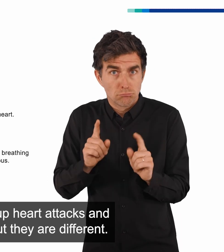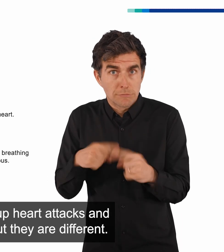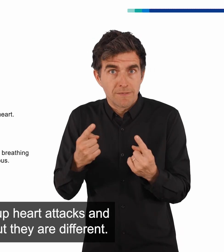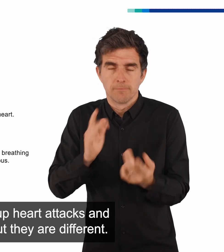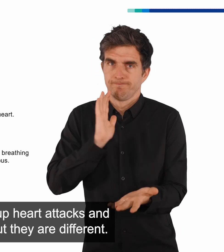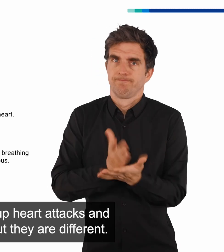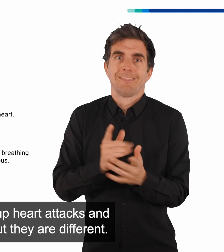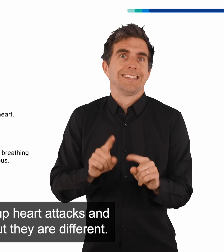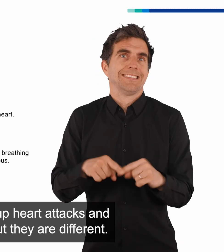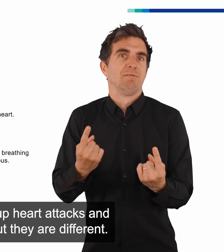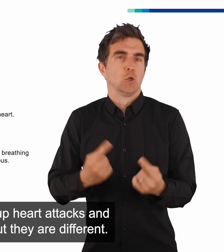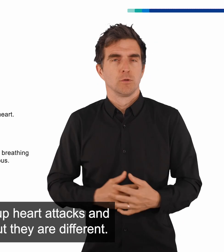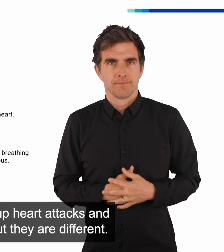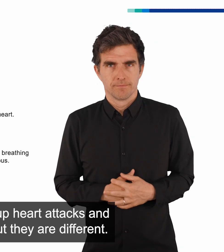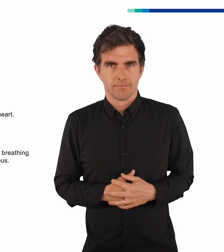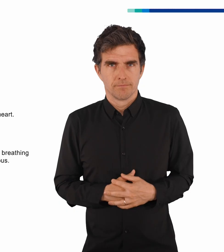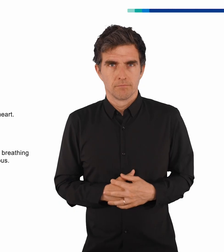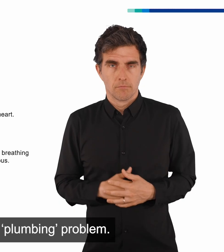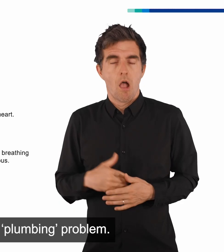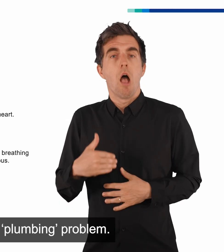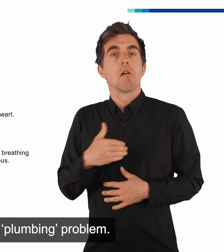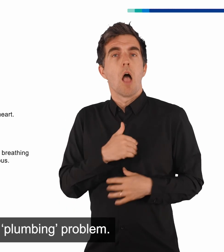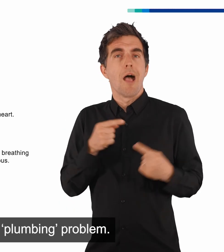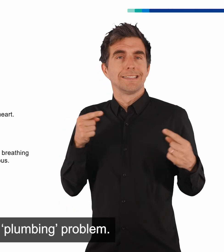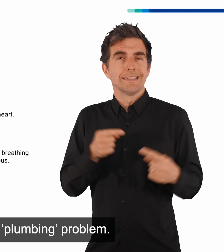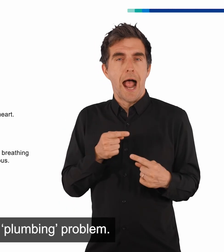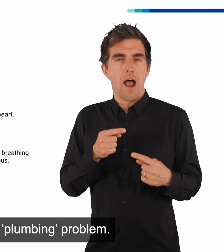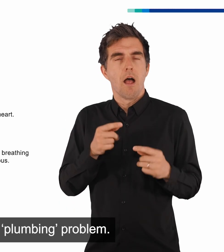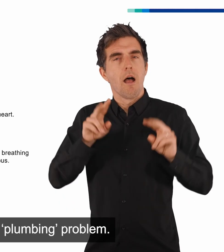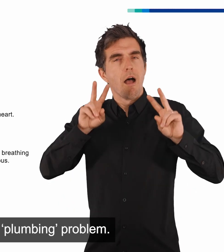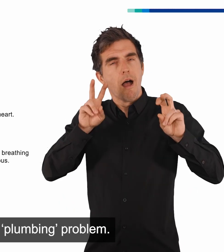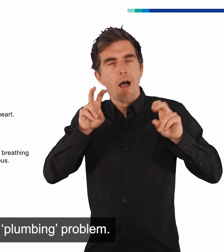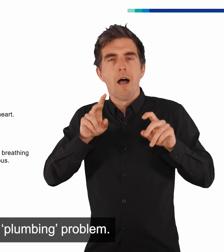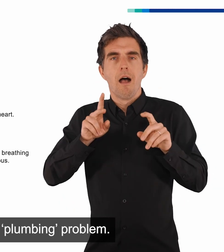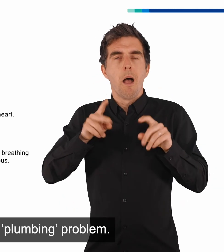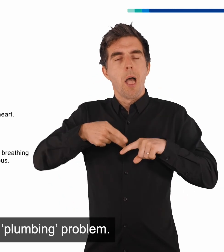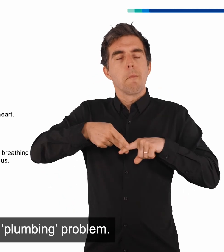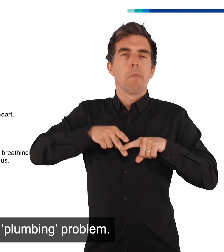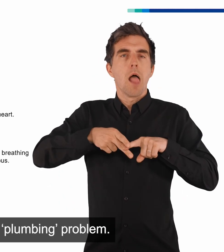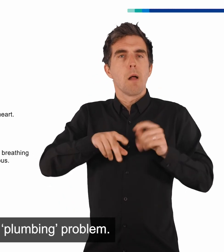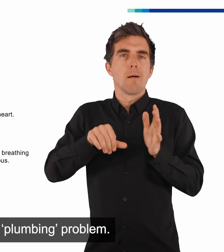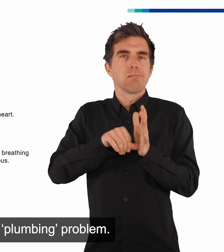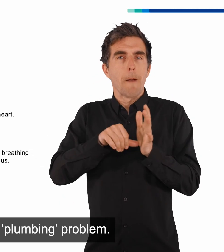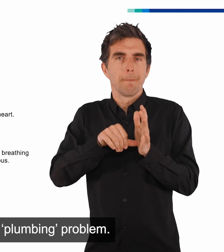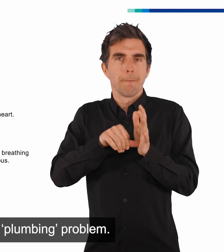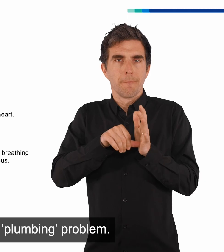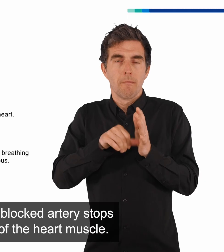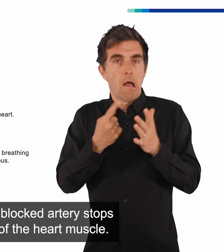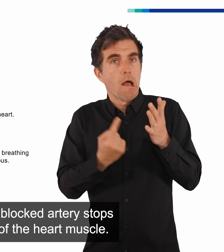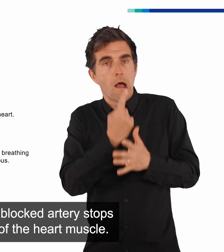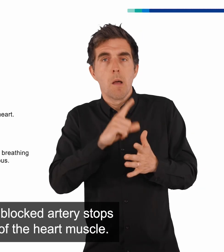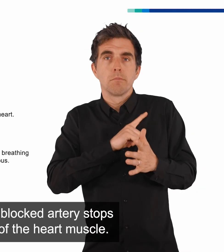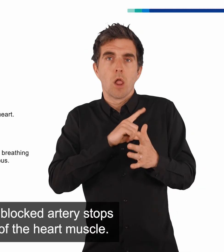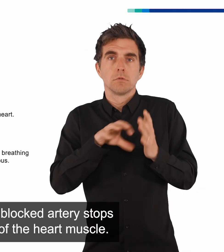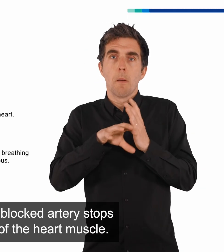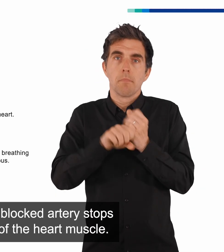problem. It happens when a blocked artery stops blood flow to part of the heart muscle. If this happens, you will